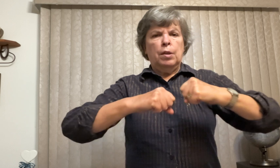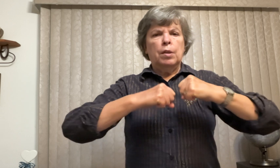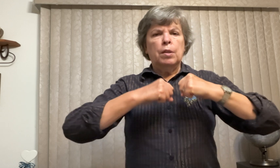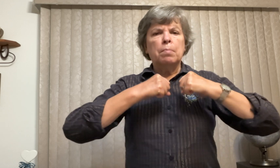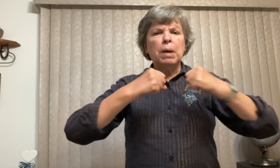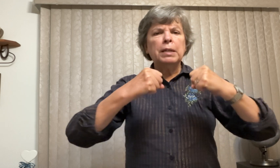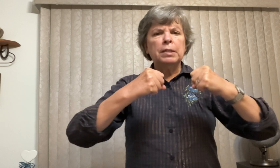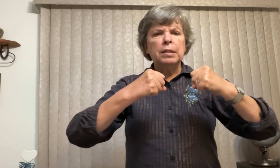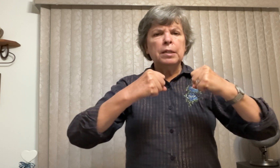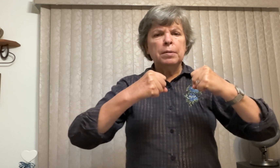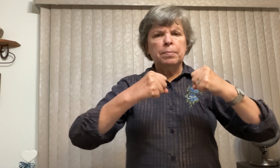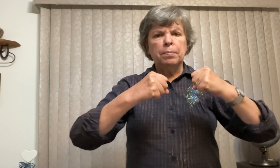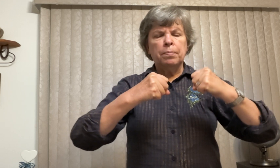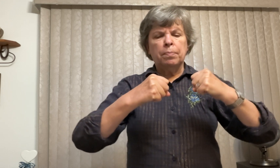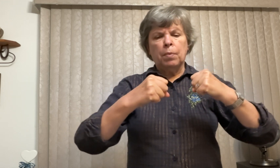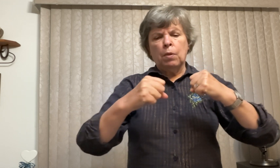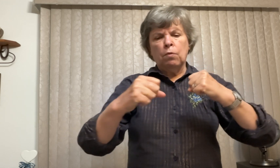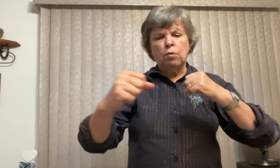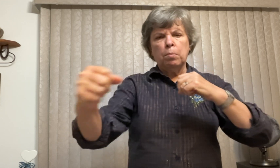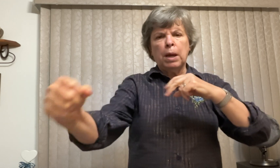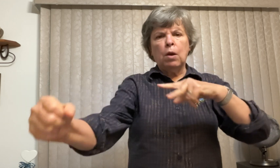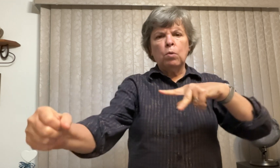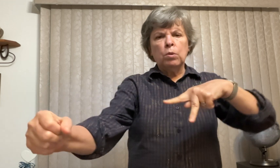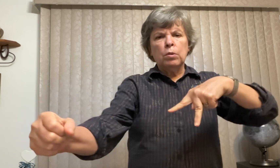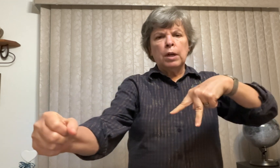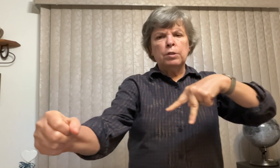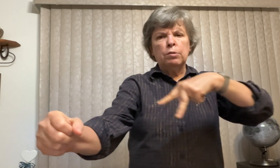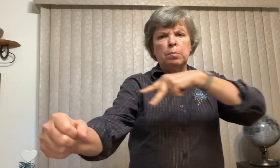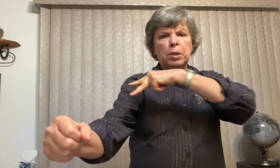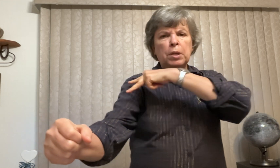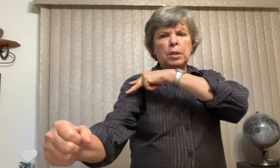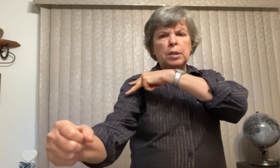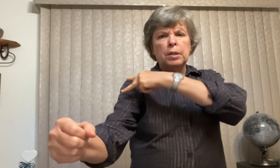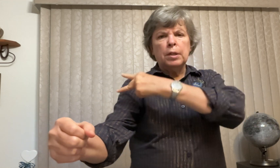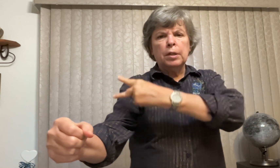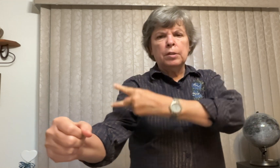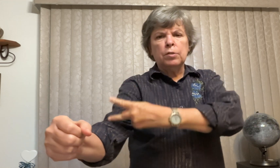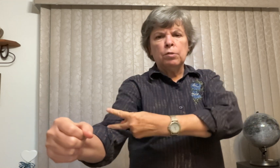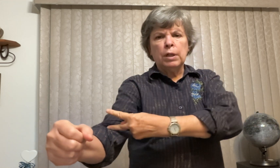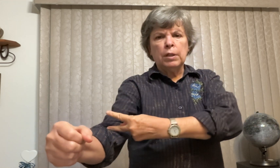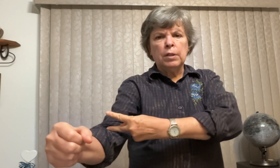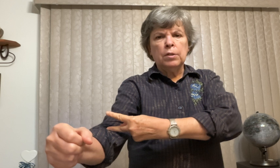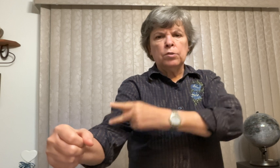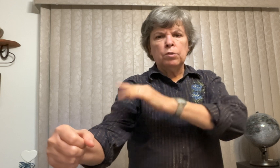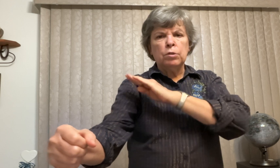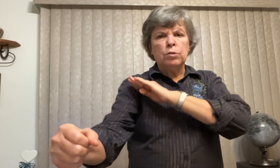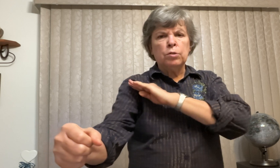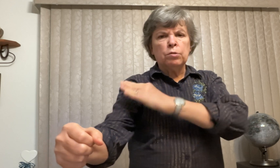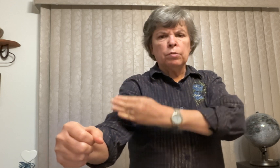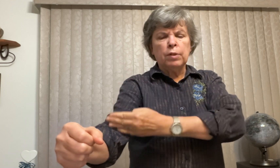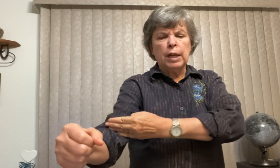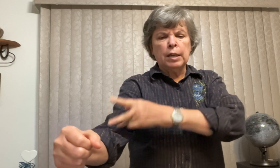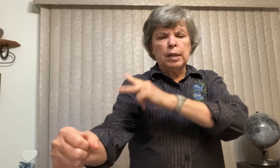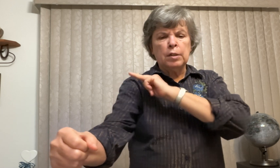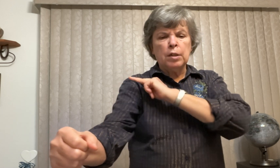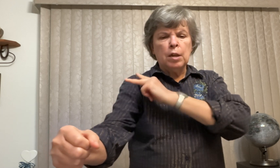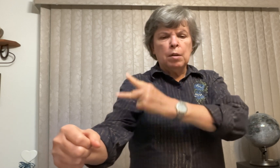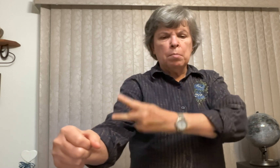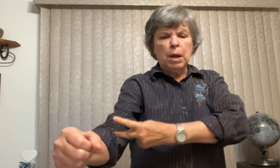The mighty, for power, I do a P and do like this. You could just do a flat hand.